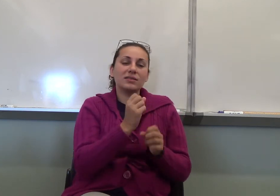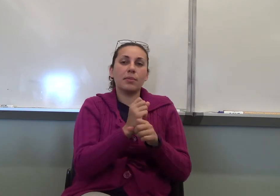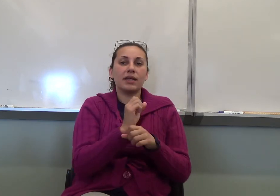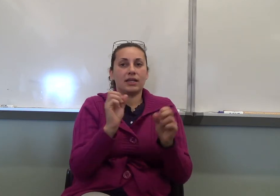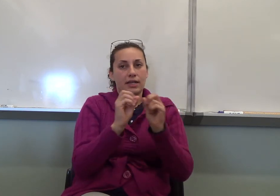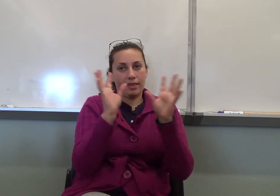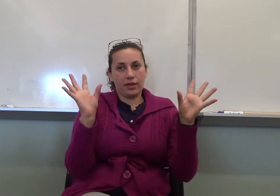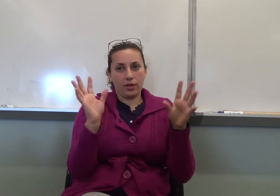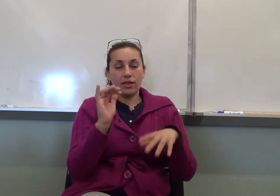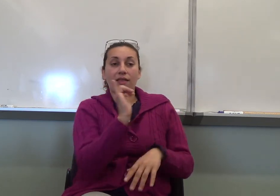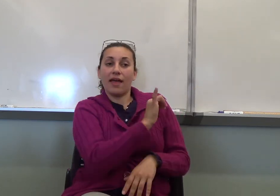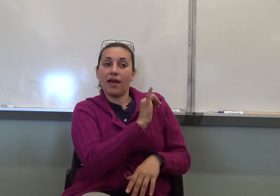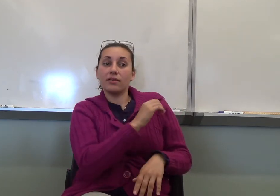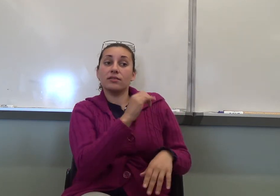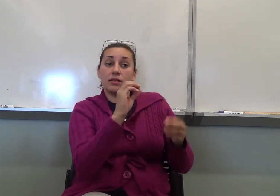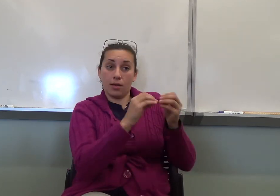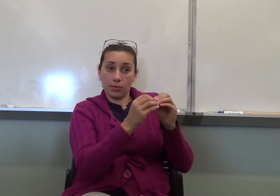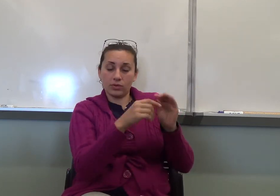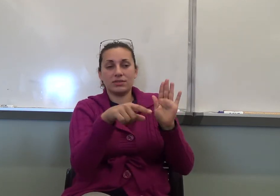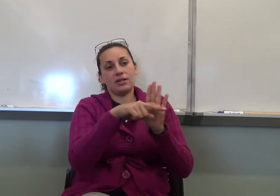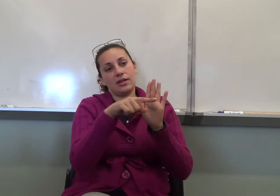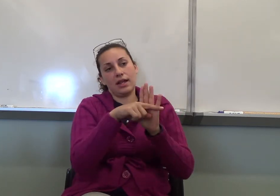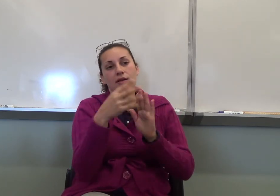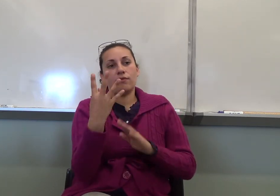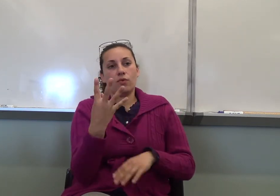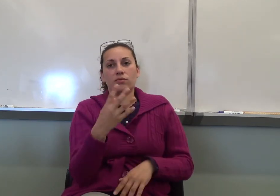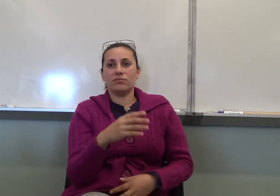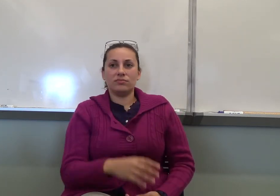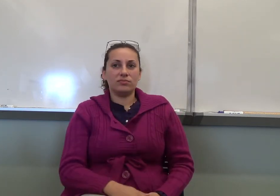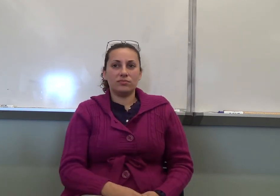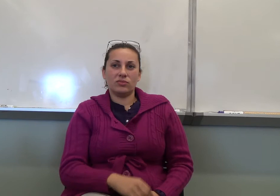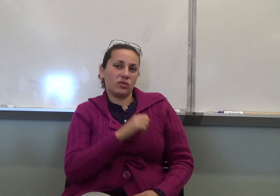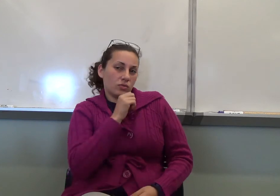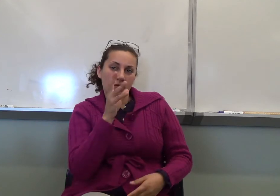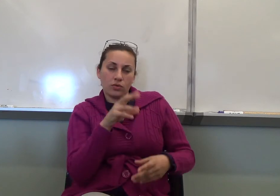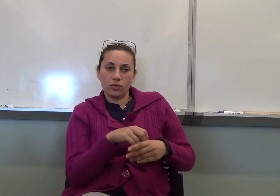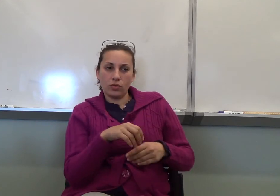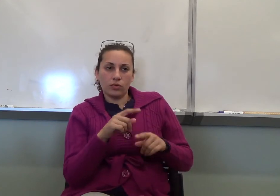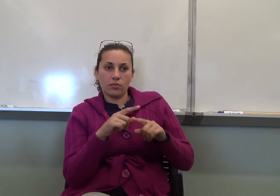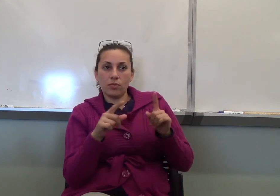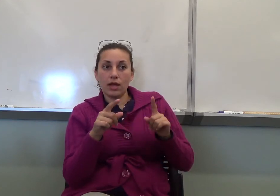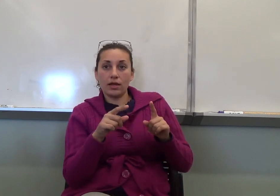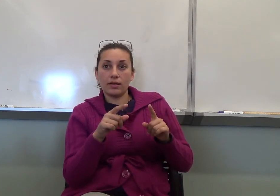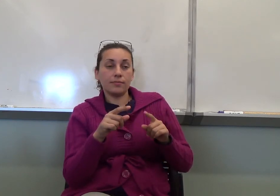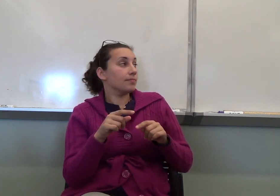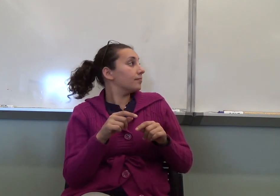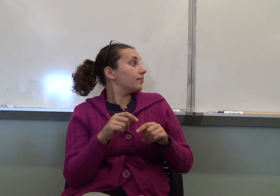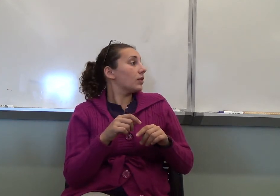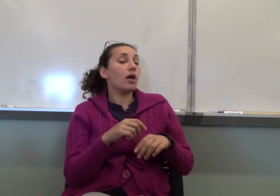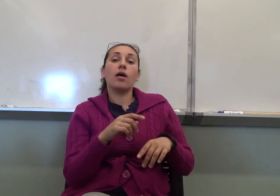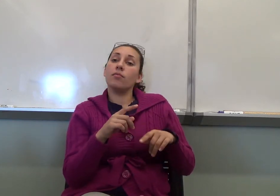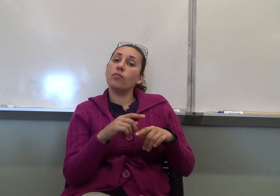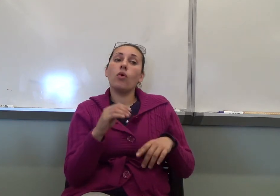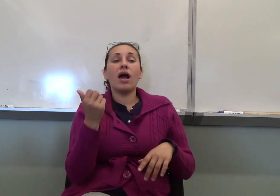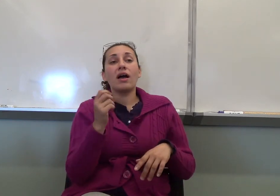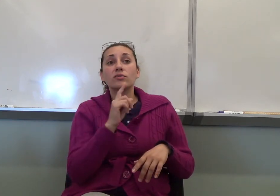4. So that doesn't really count here. But this, remember, always includes not only parentheses, but any grouping symbol at